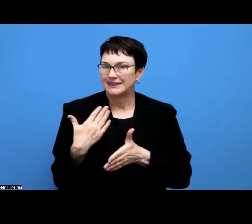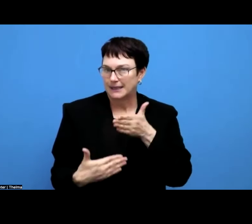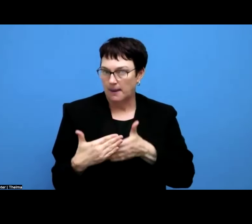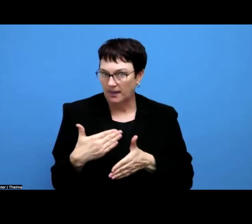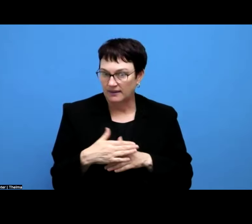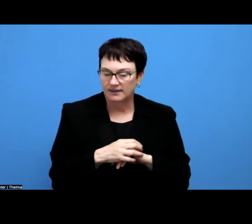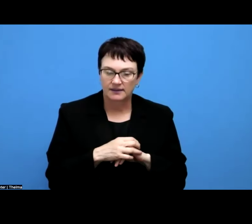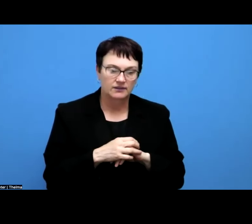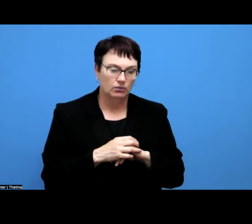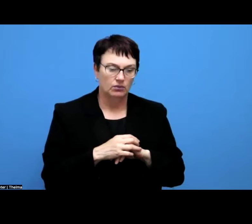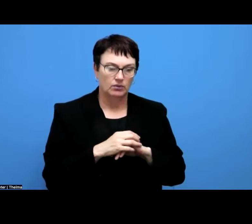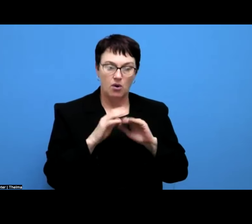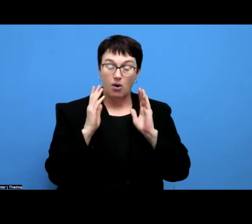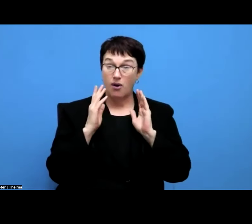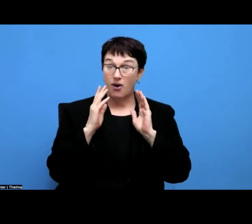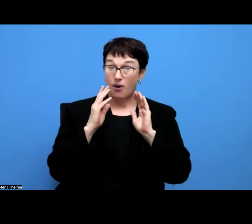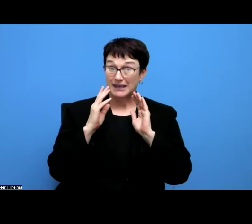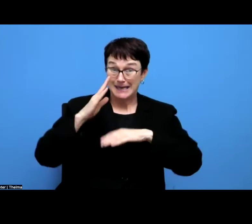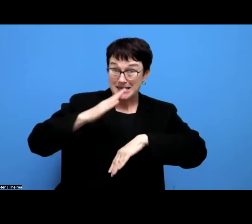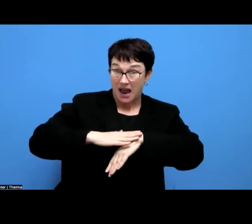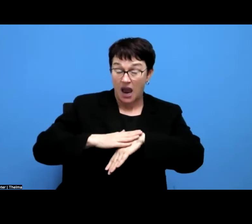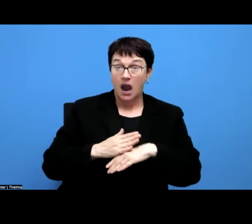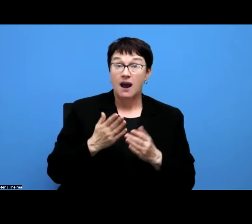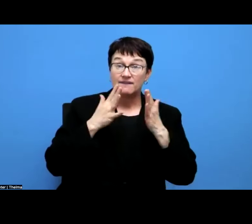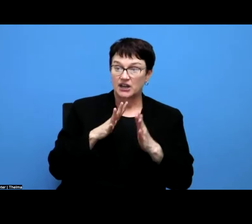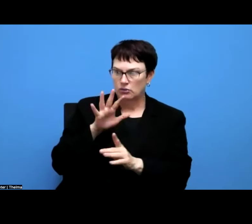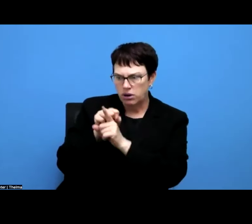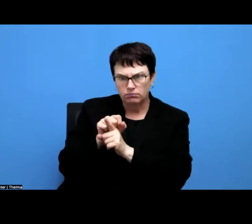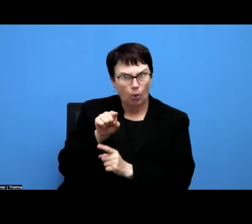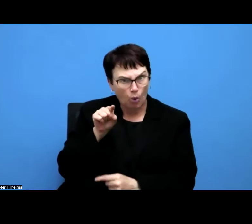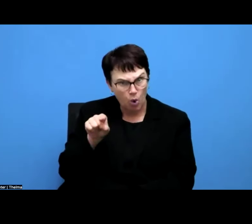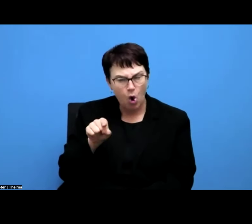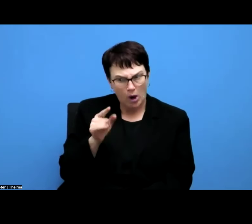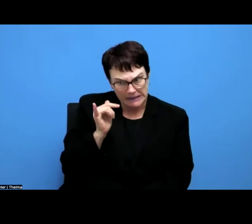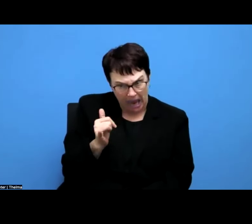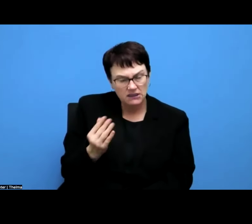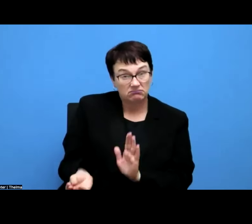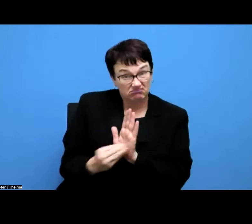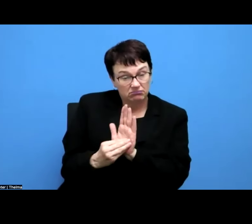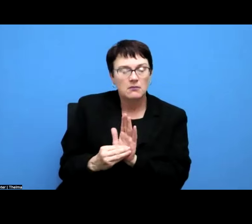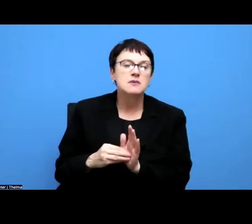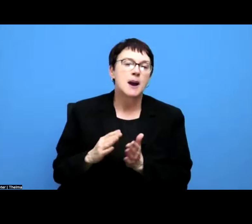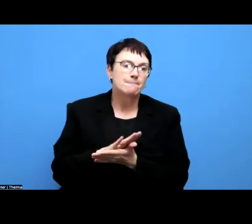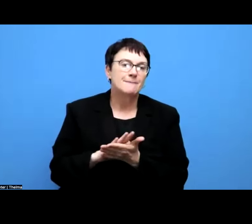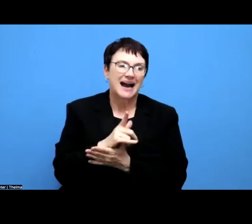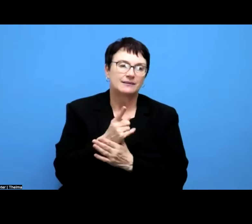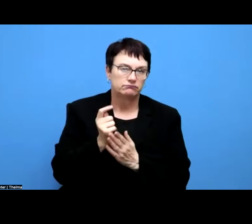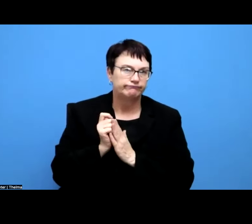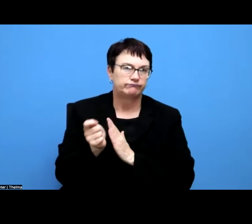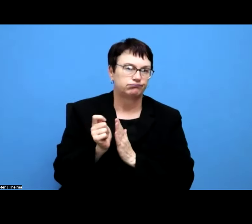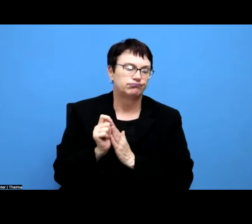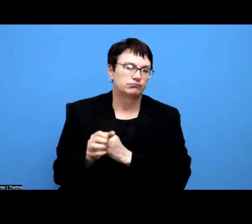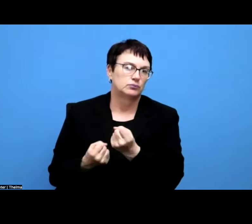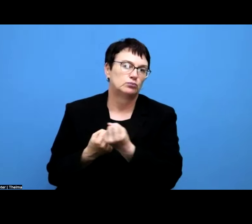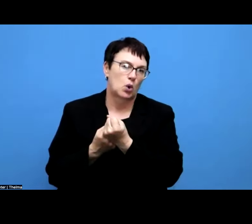are effectively taken care of. So the effectiveness of this is that persons with